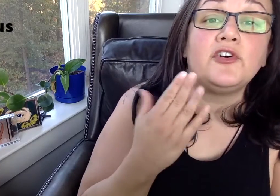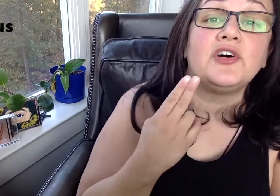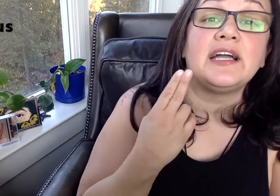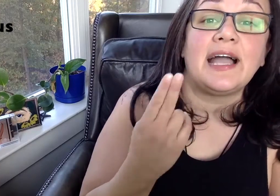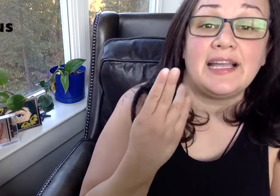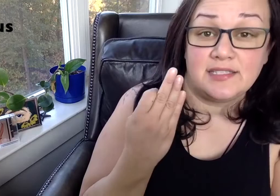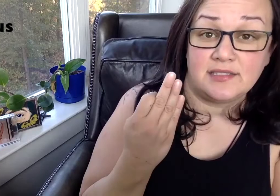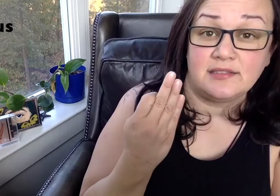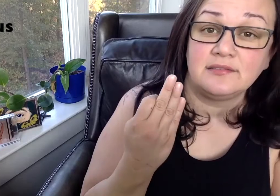Focas,